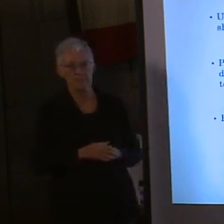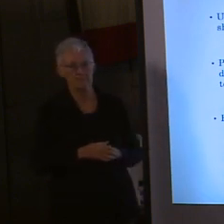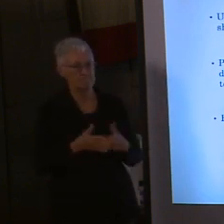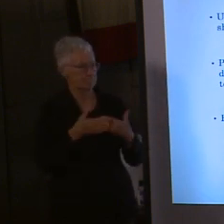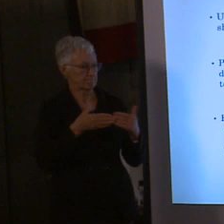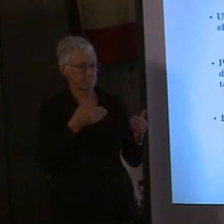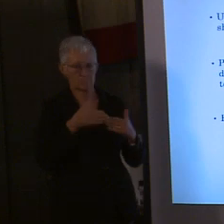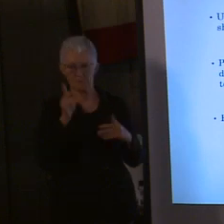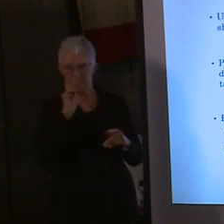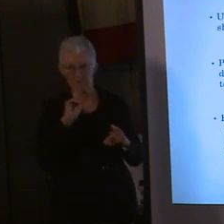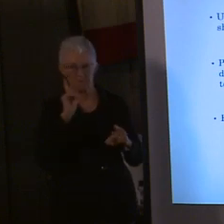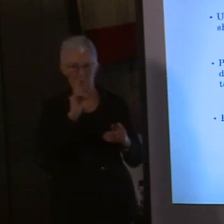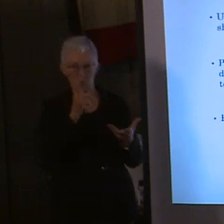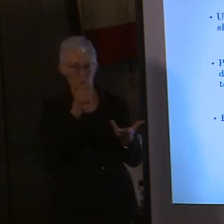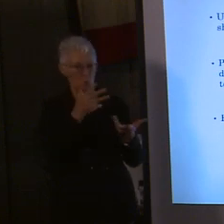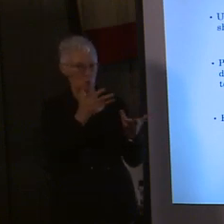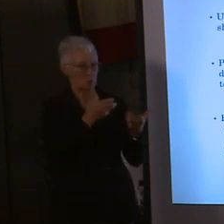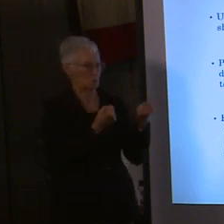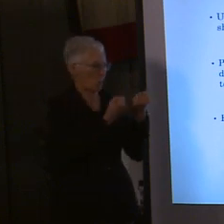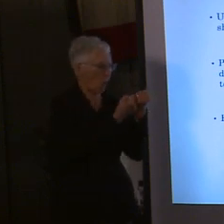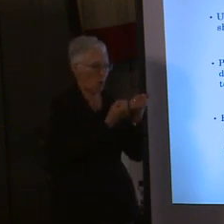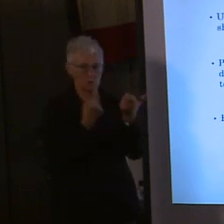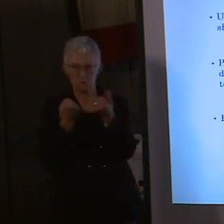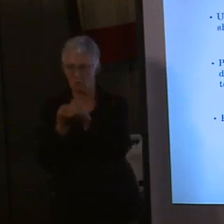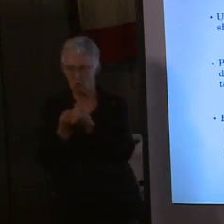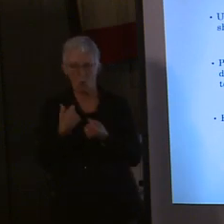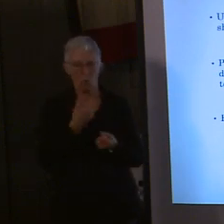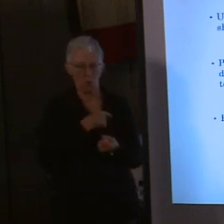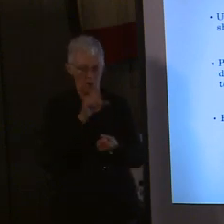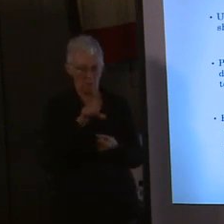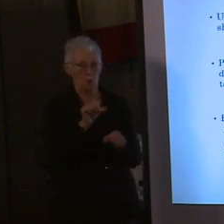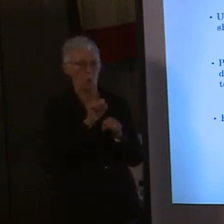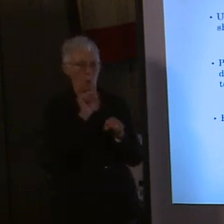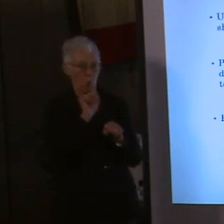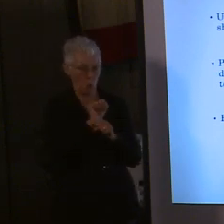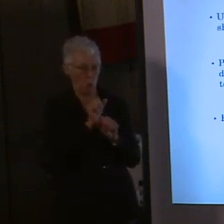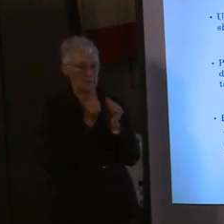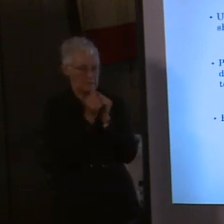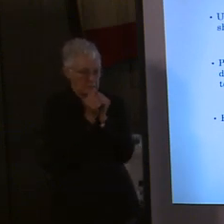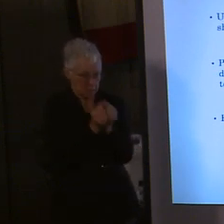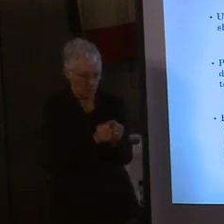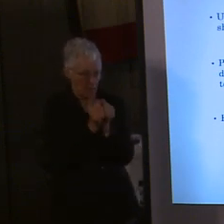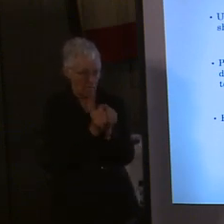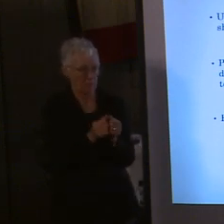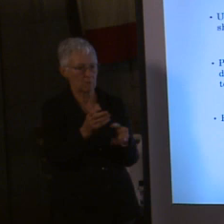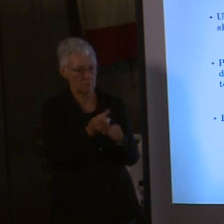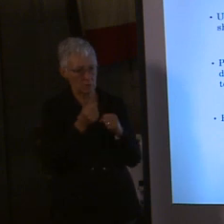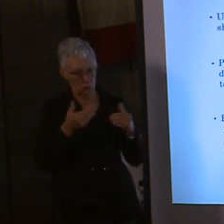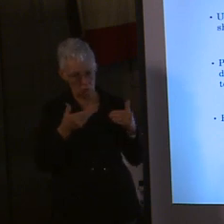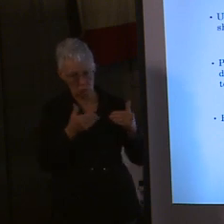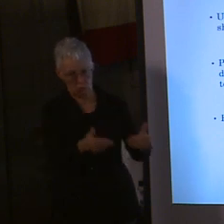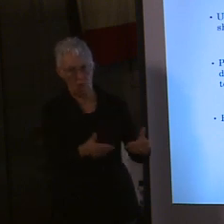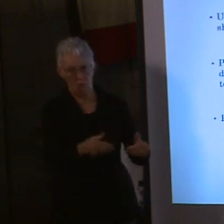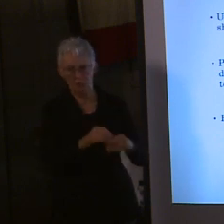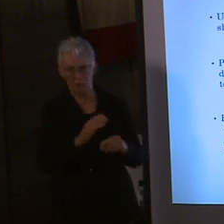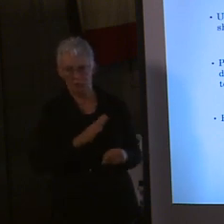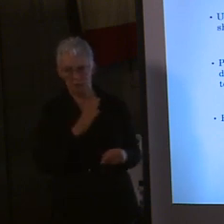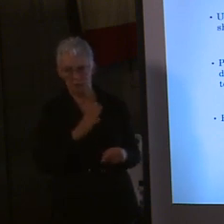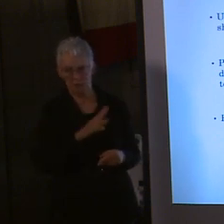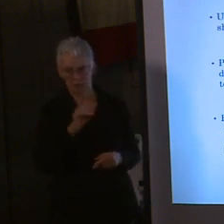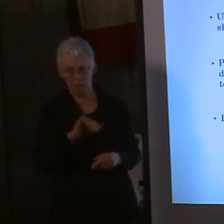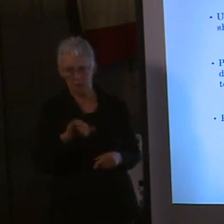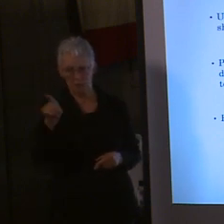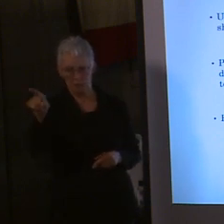campaign or other political issues or whatever, we've still got to work together here in society and do it in a civil way. He was time for a final